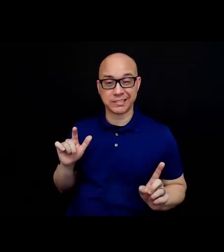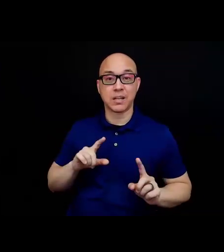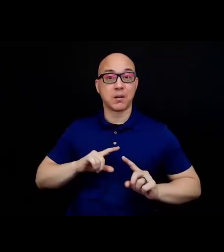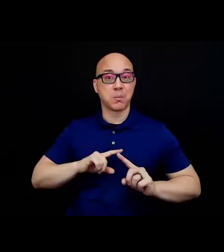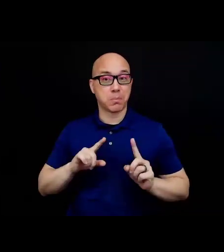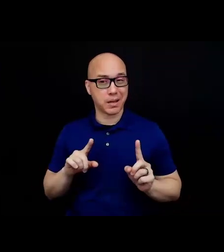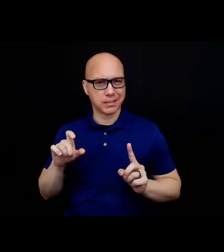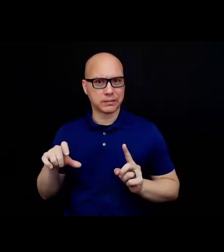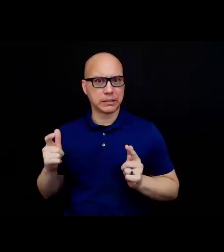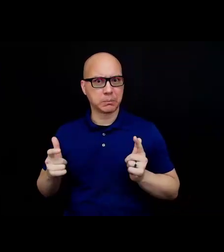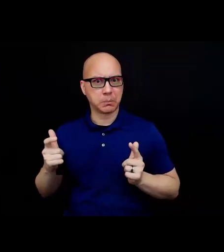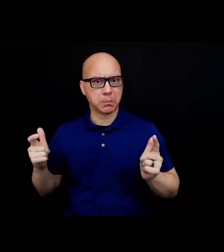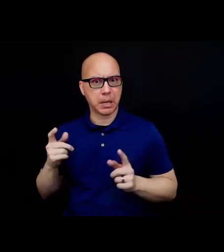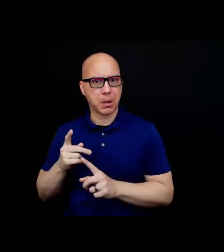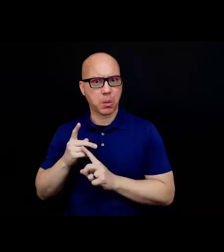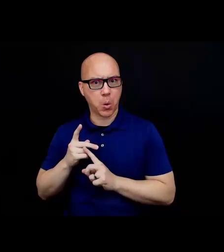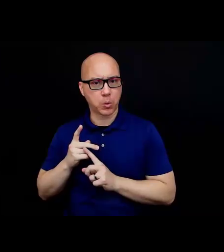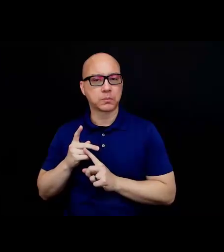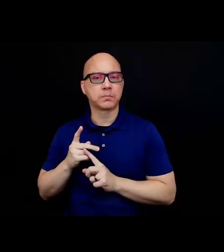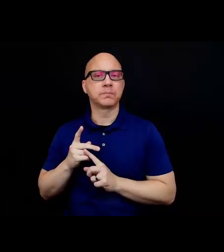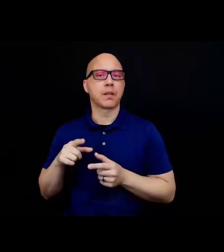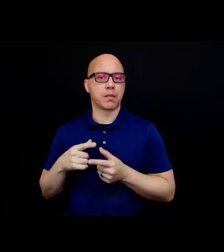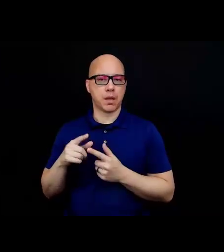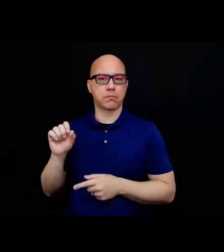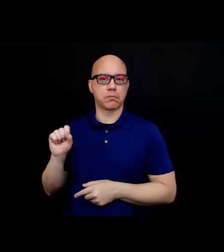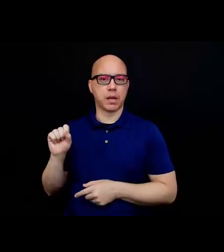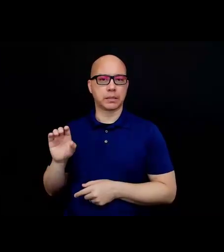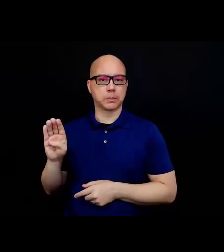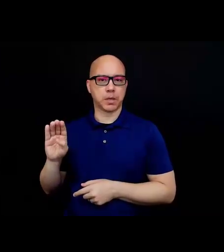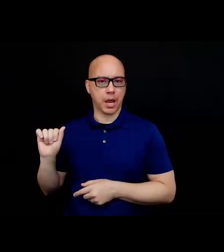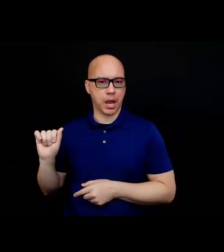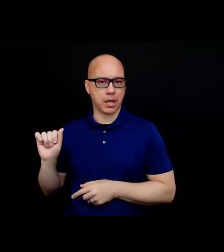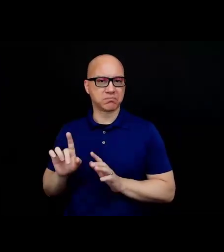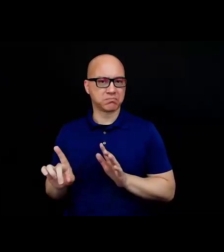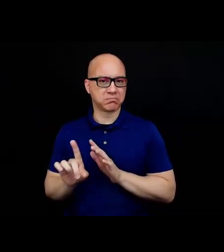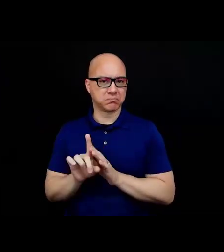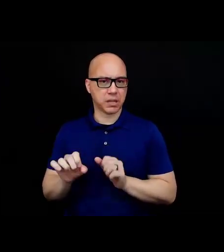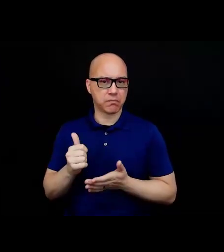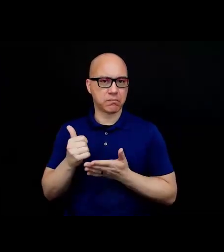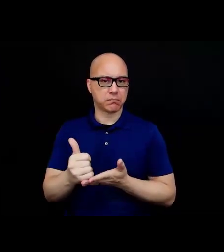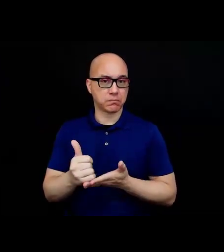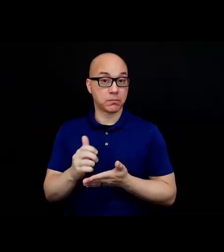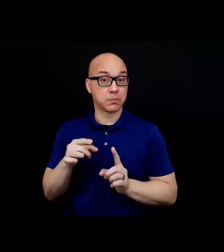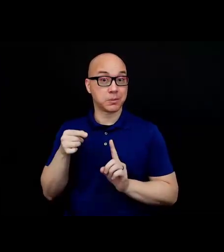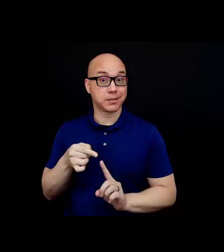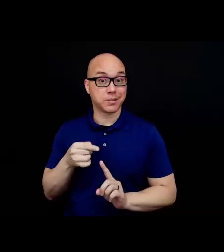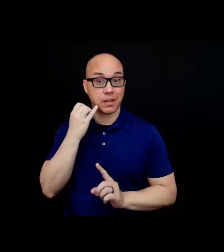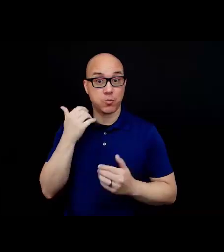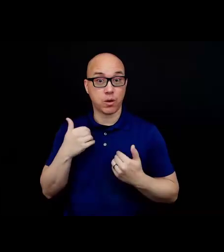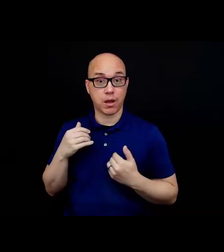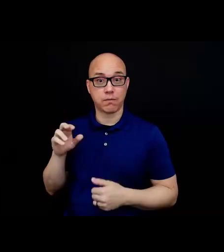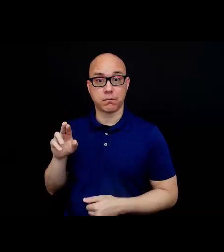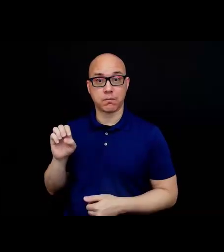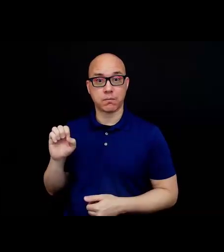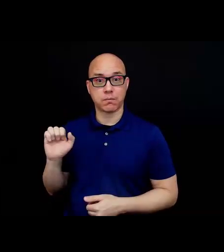average loan size, then that's when SBA comes in, especially if you have real estate, and depending